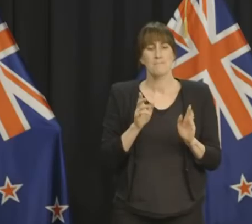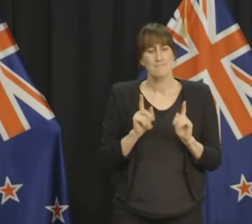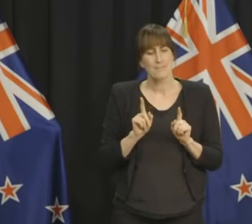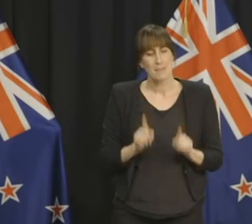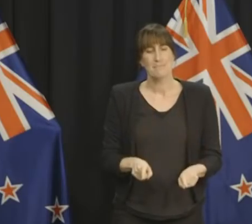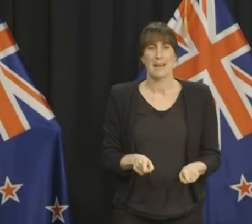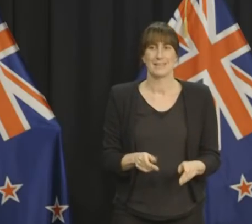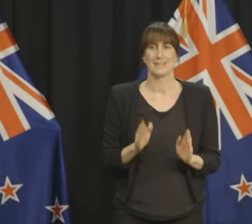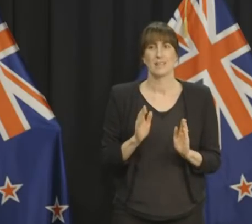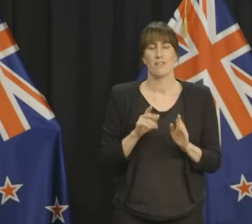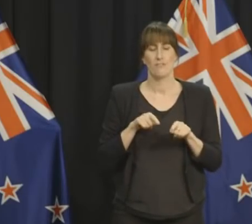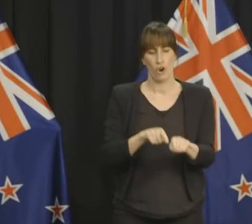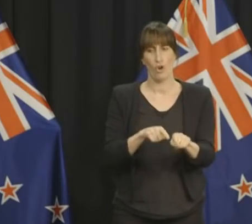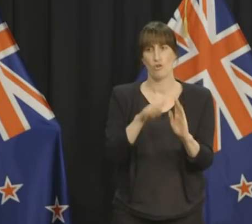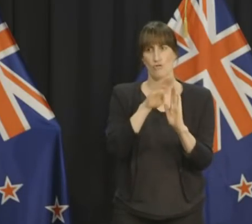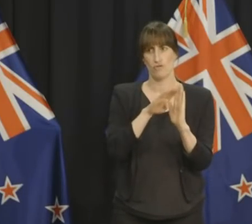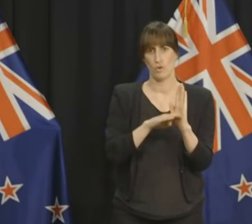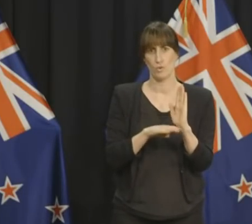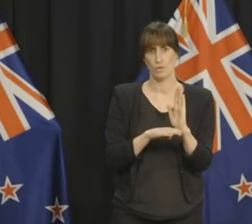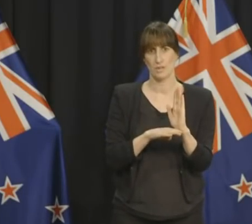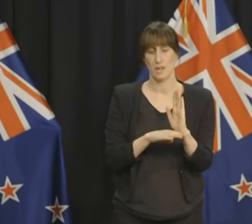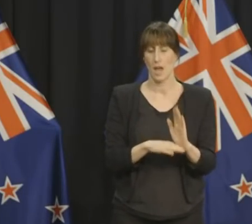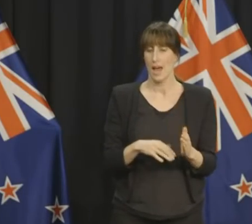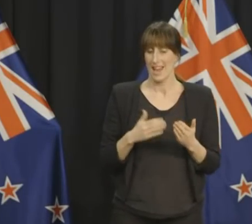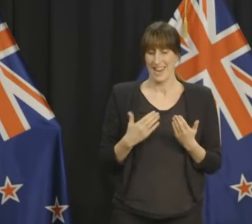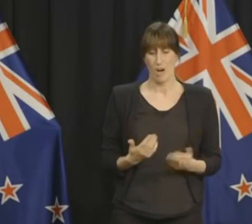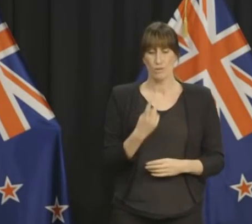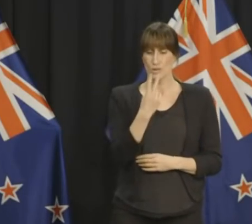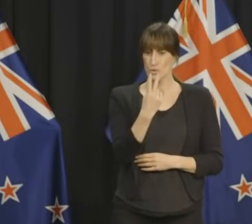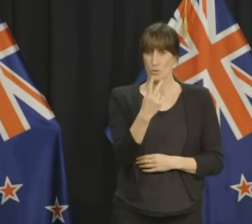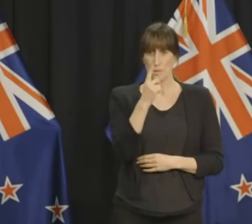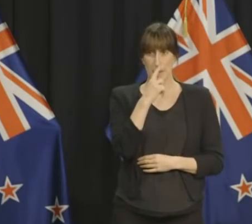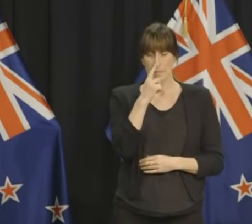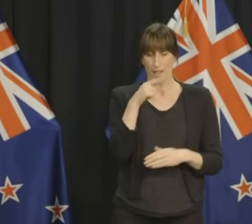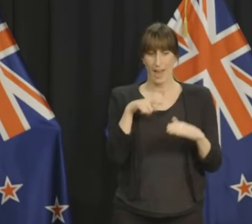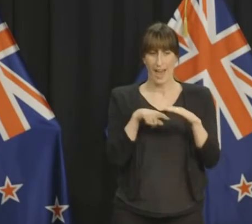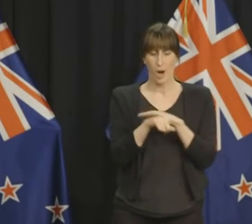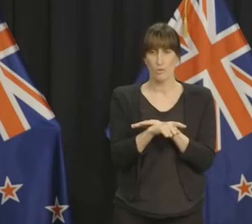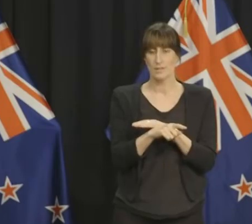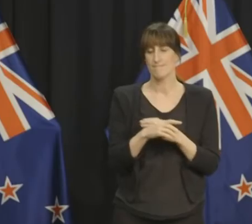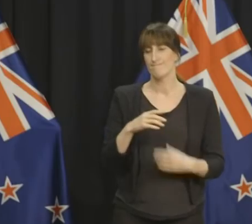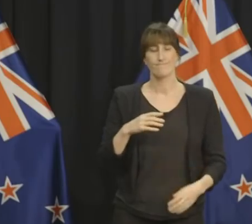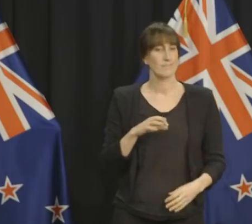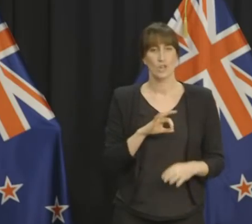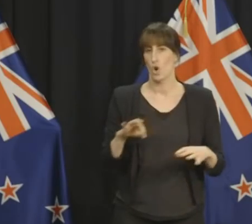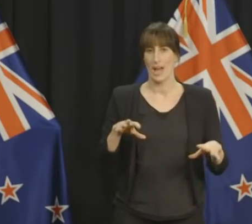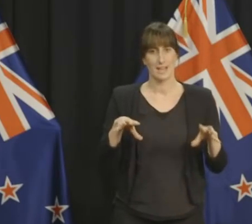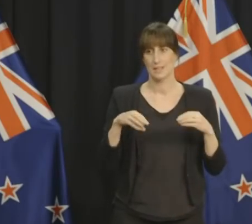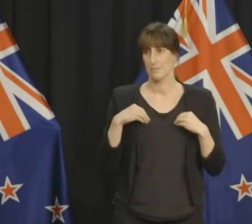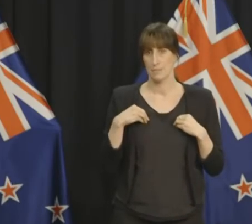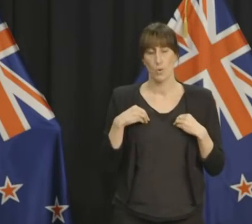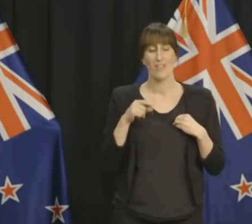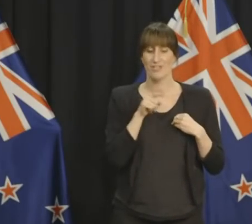completely unacceptable that we have now had 2 people let everybody else down by breaking the rules,